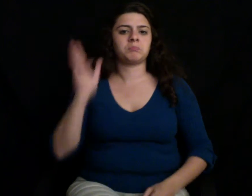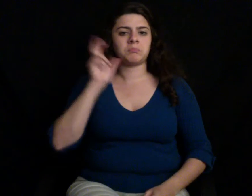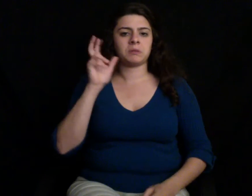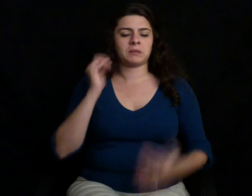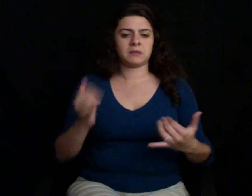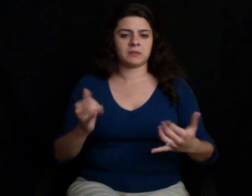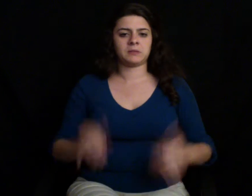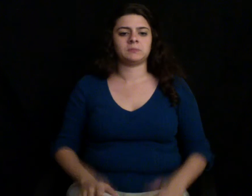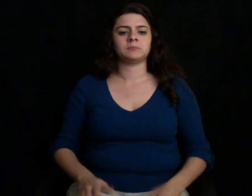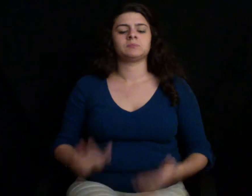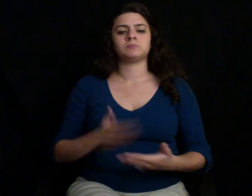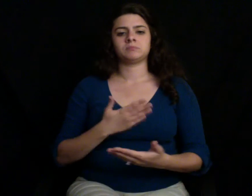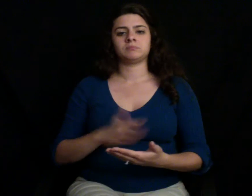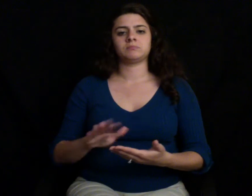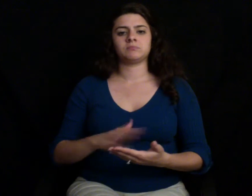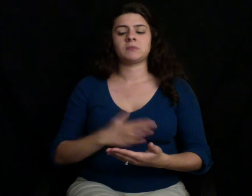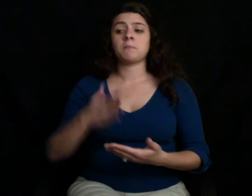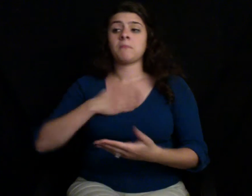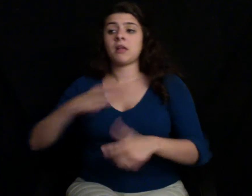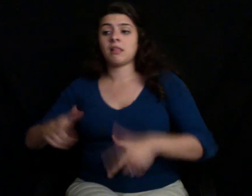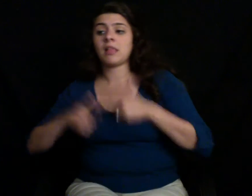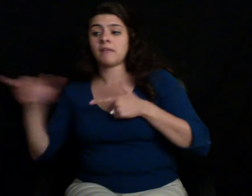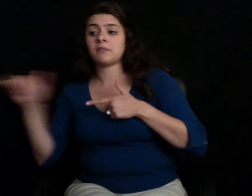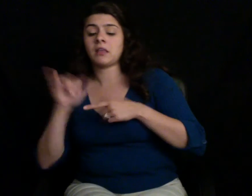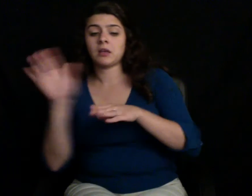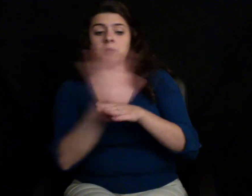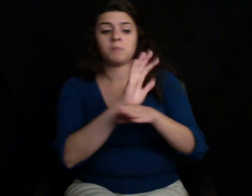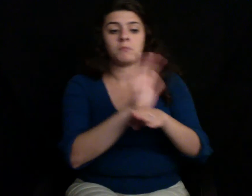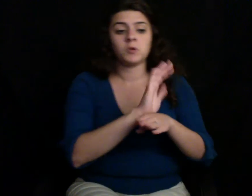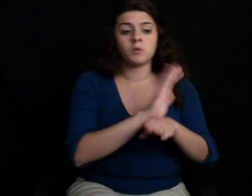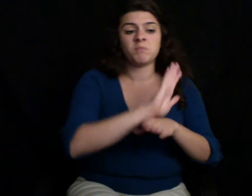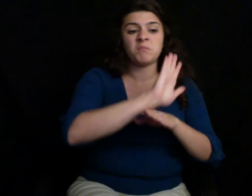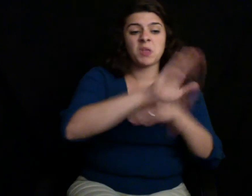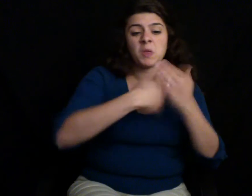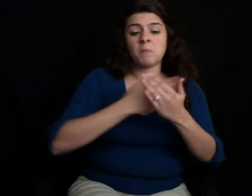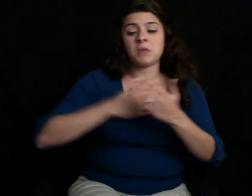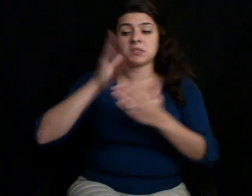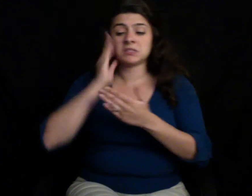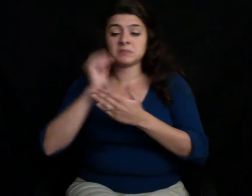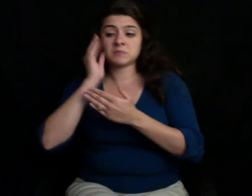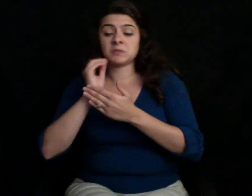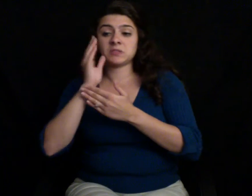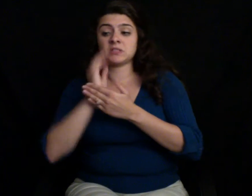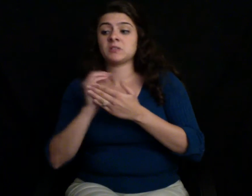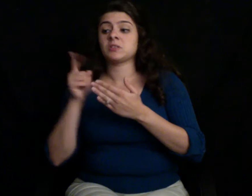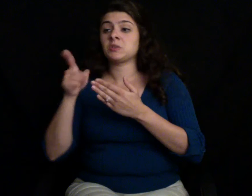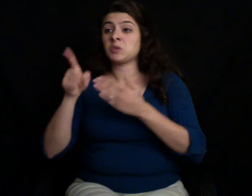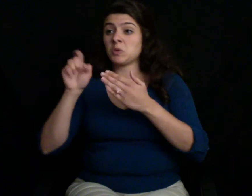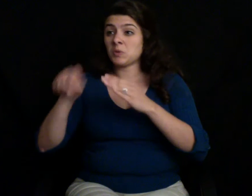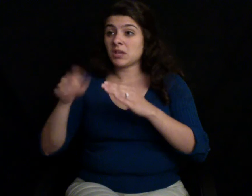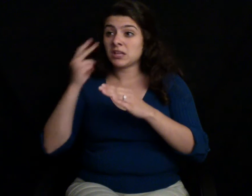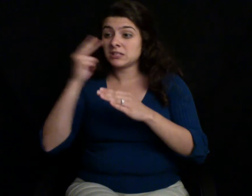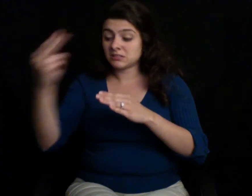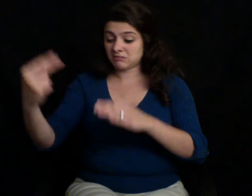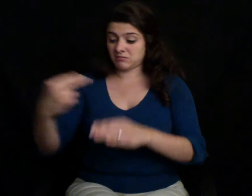just like a movie. All these things that happen to me. If only you could see through my eyes, you would